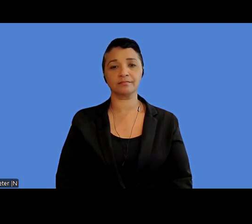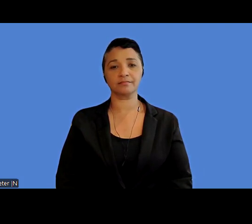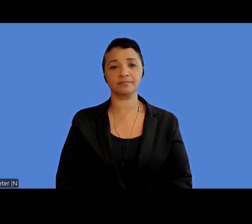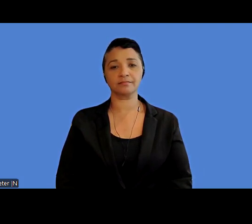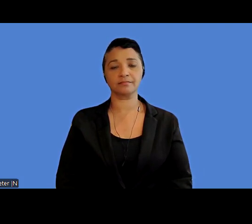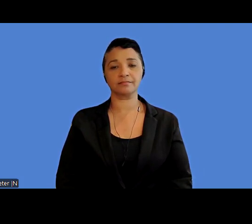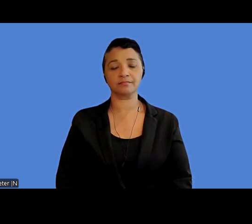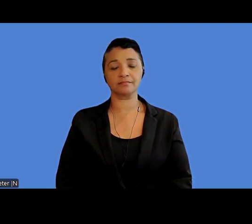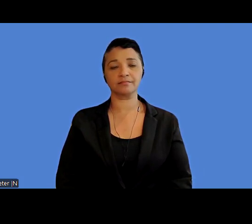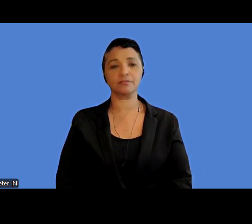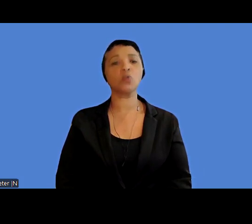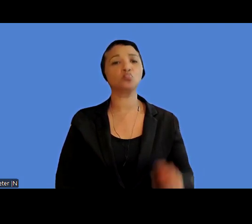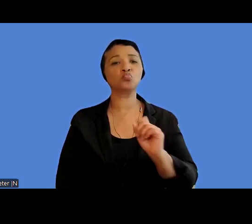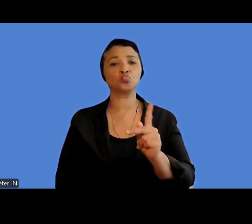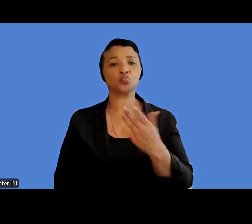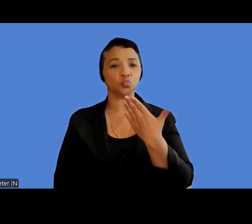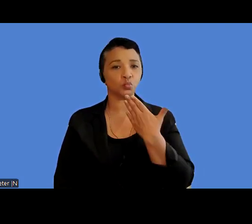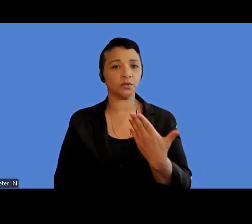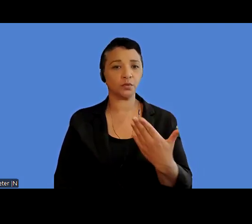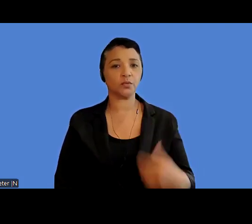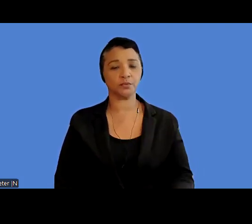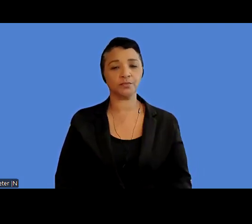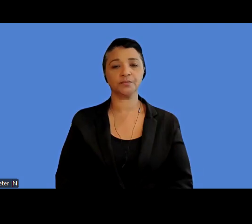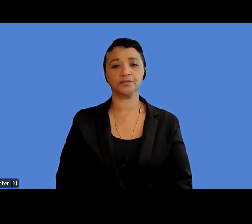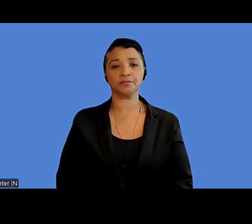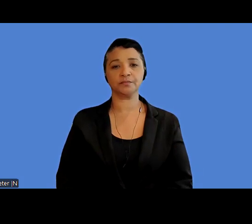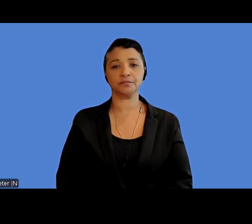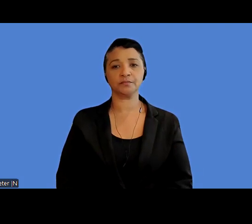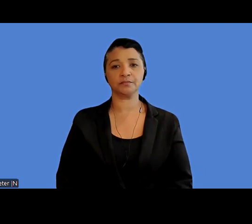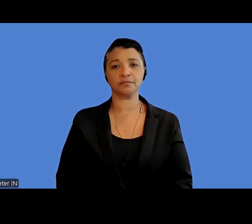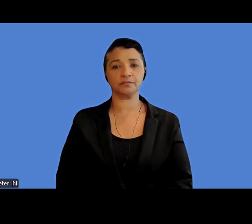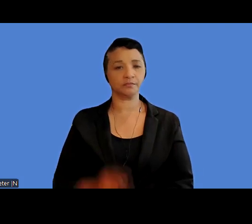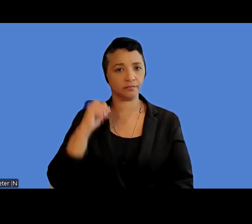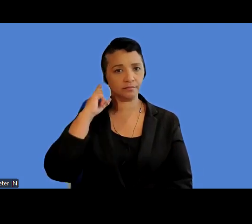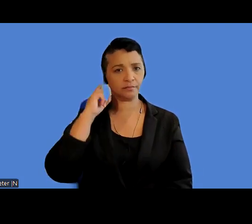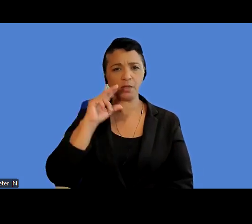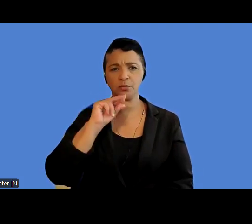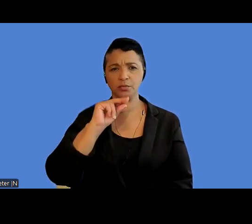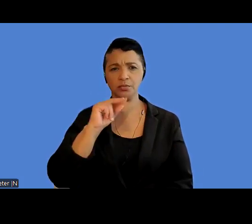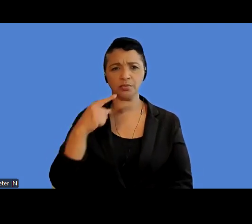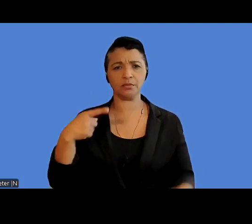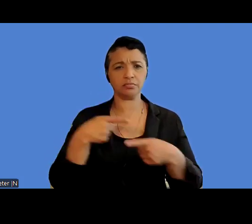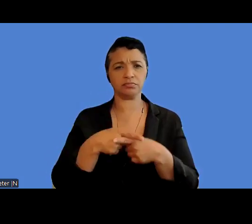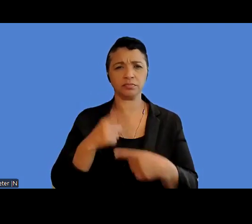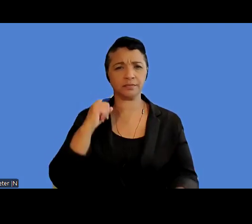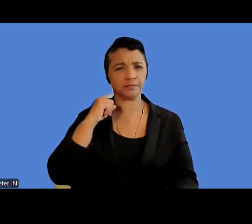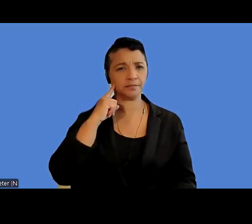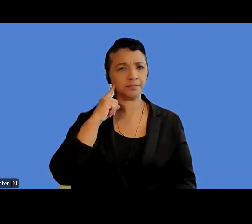Okay, thank you. C'est difficile. Je vais t'aider. Je vais rester là. Tu peux m'aider.